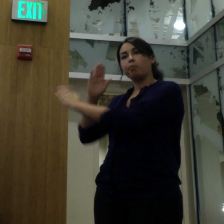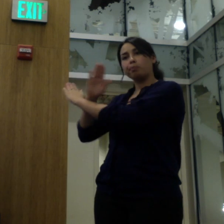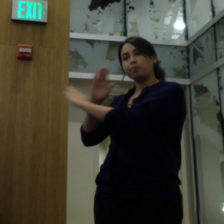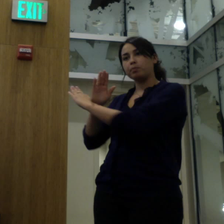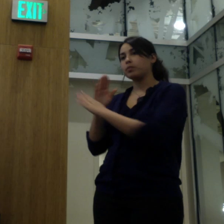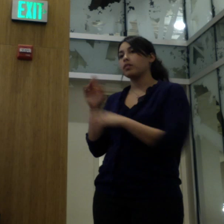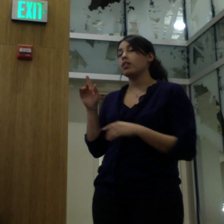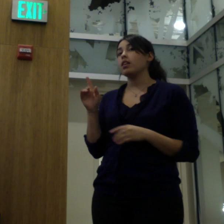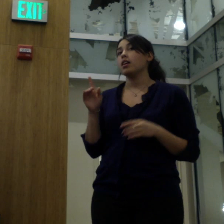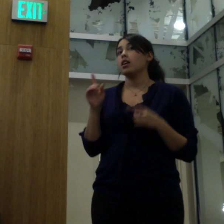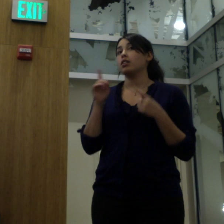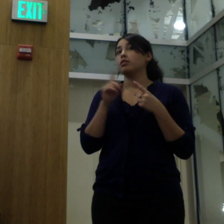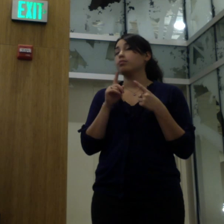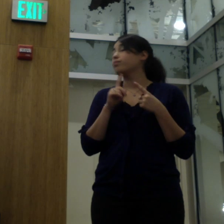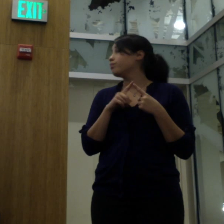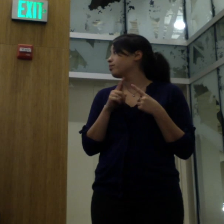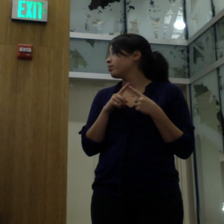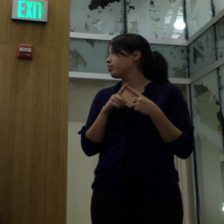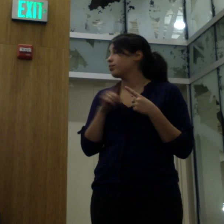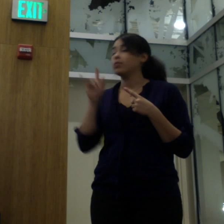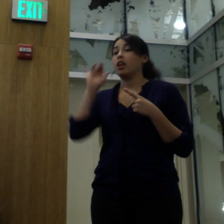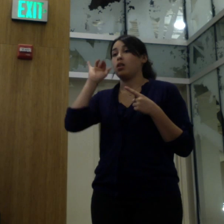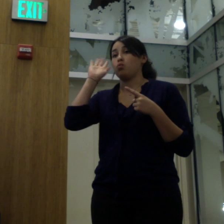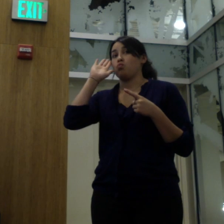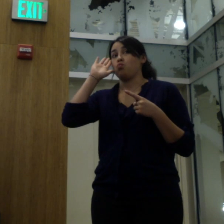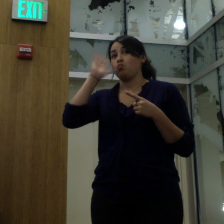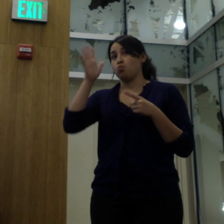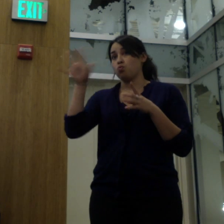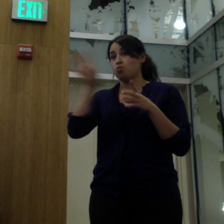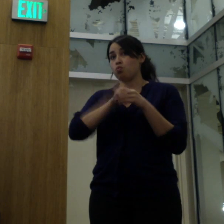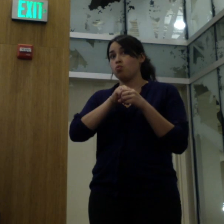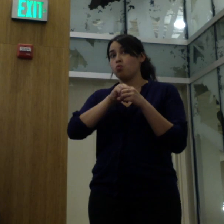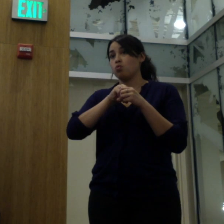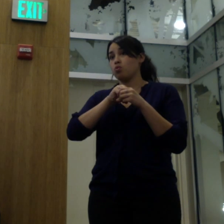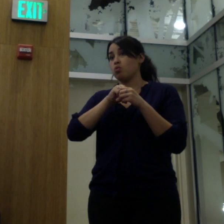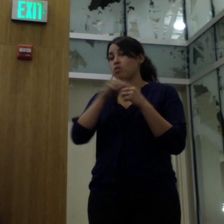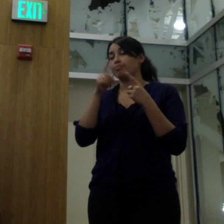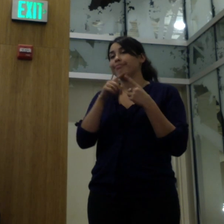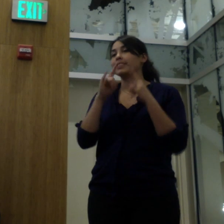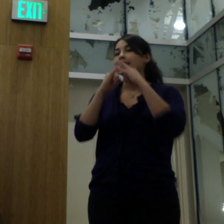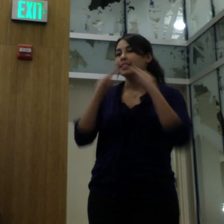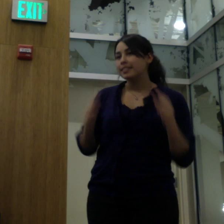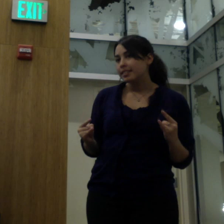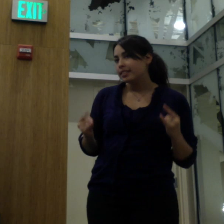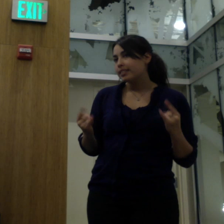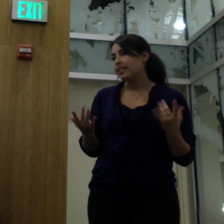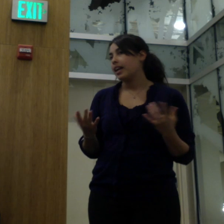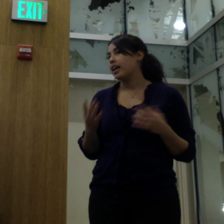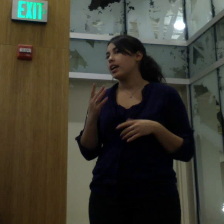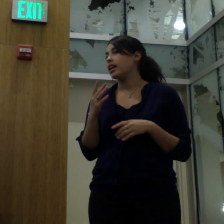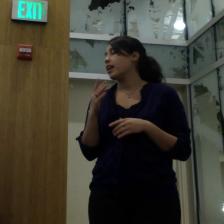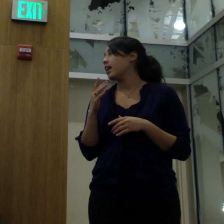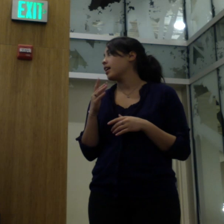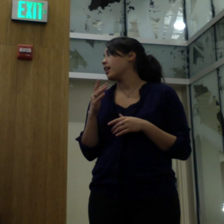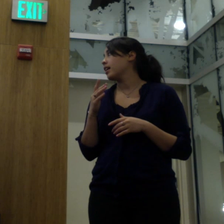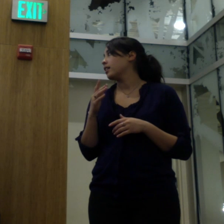which is going to incorporate, some type of tent, and then it's also going